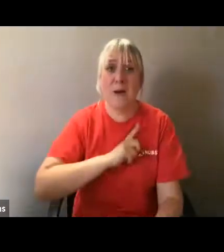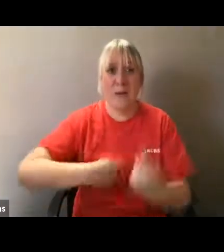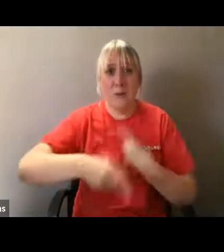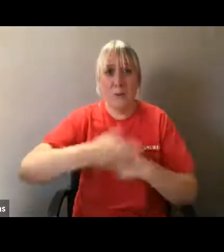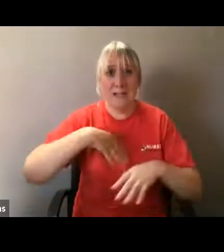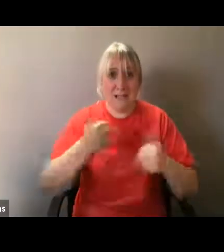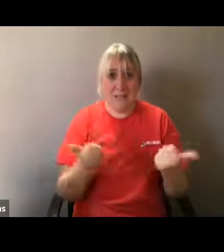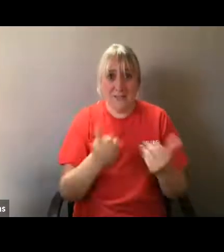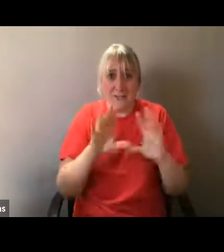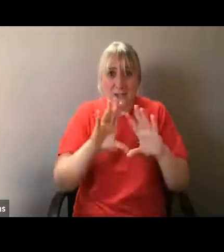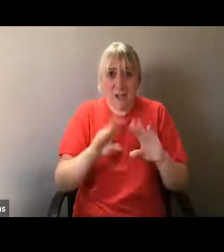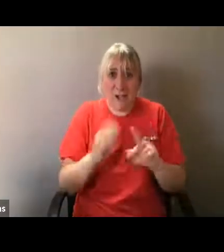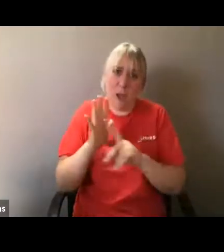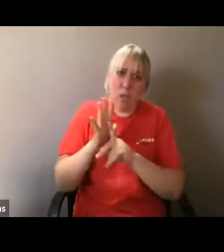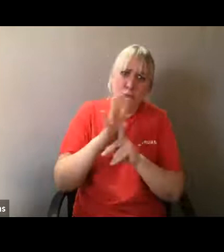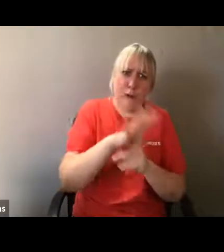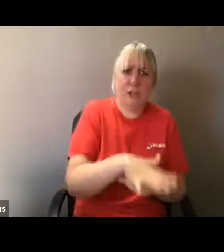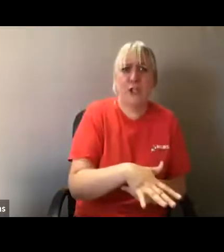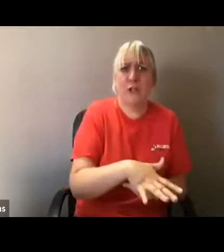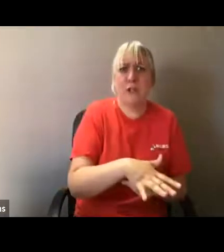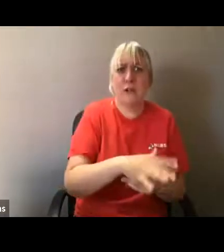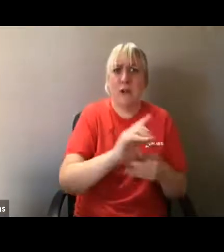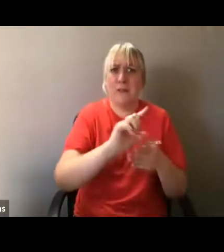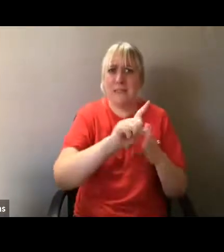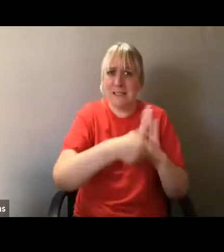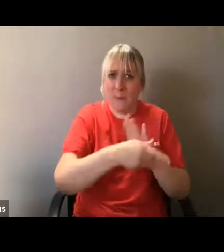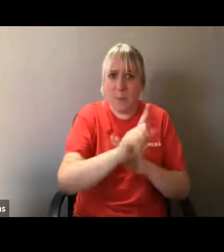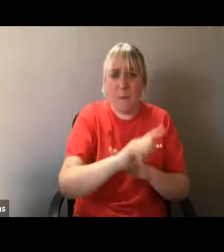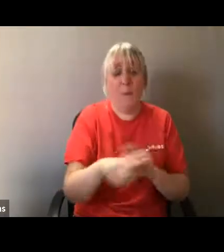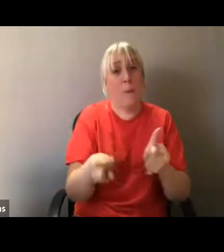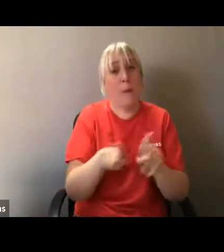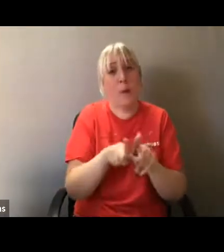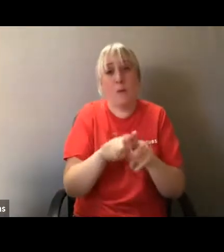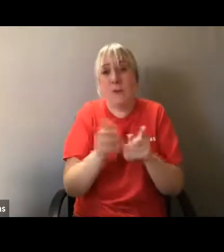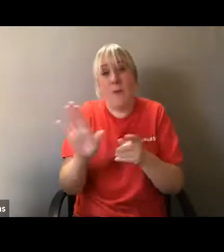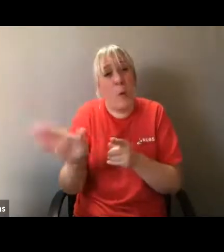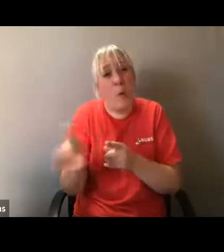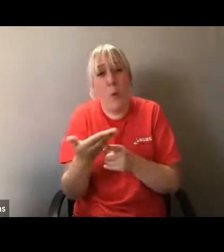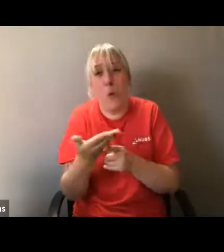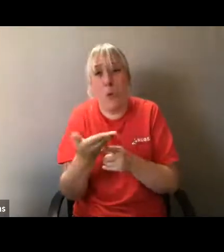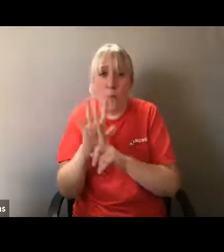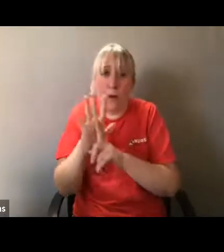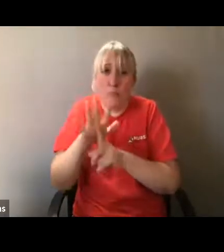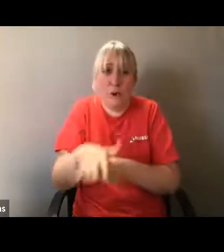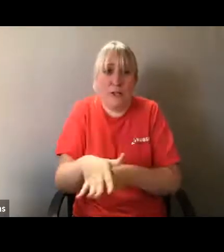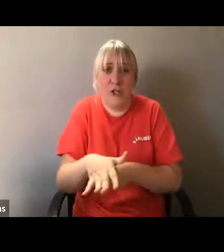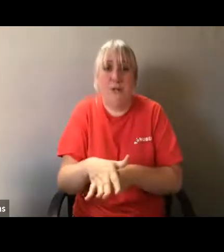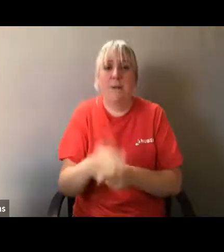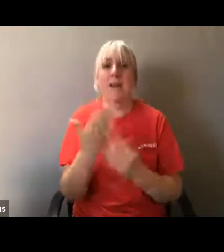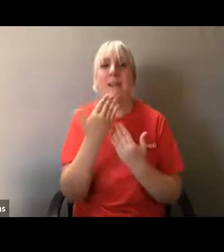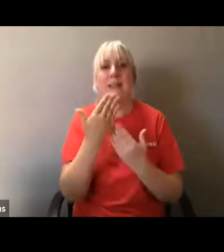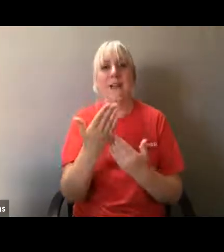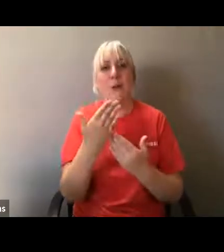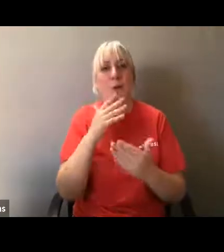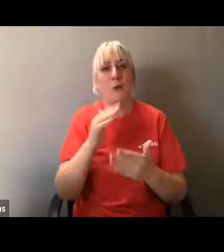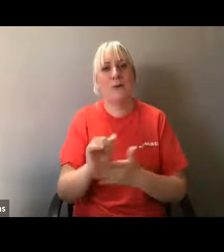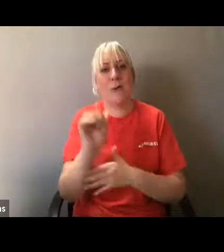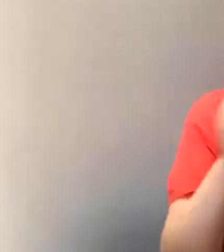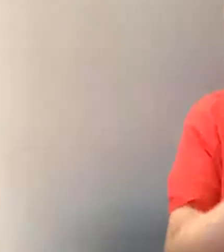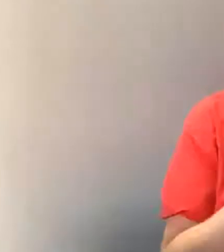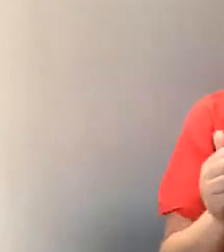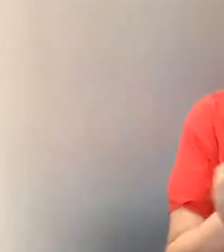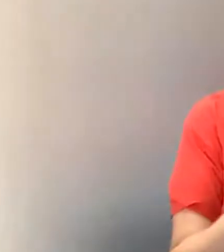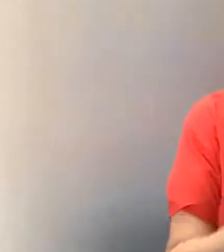people, but the end of all forms of oppression and exploitation. Thank you, and solidarity.